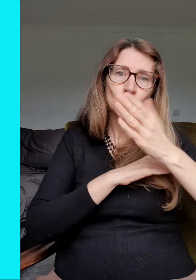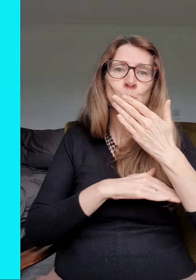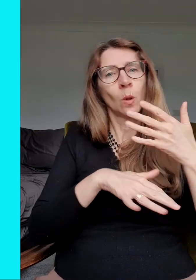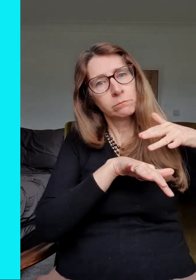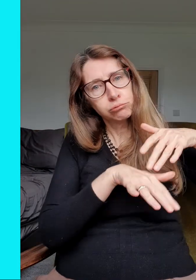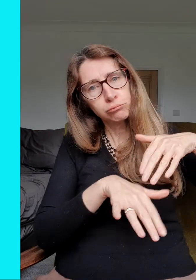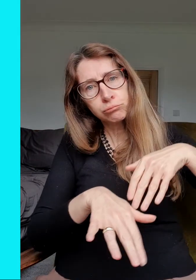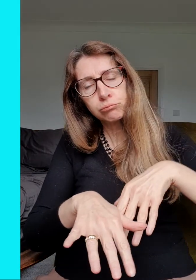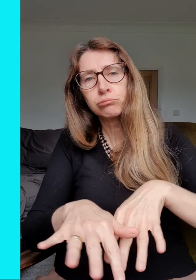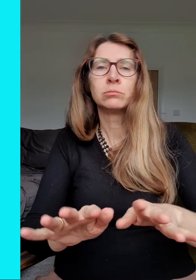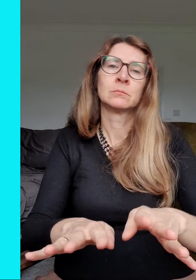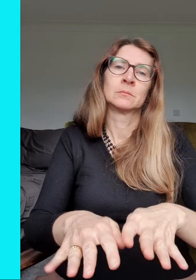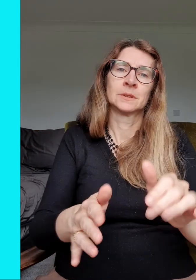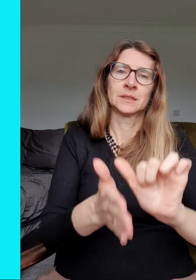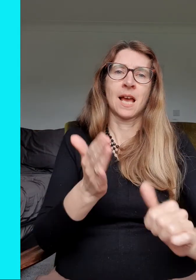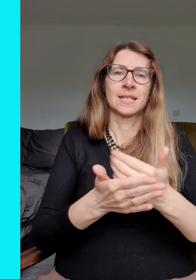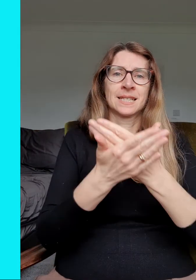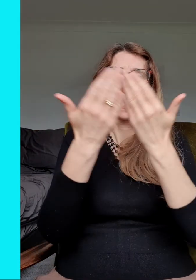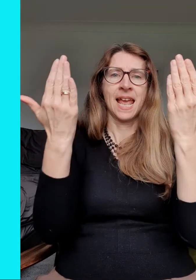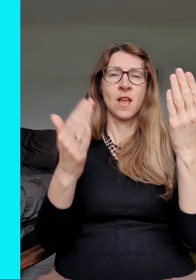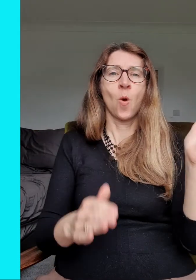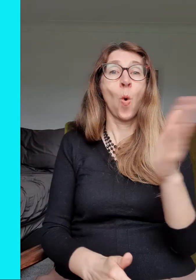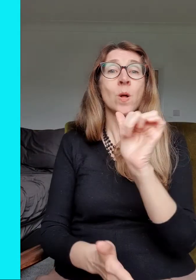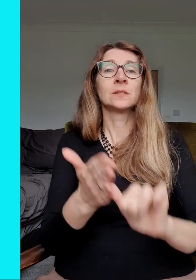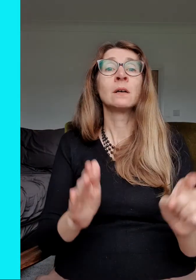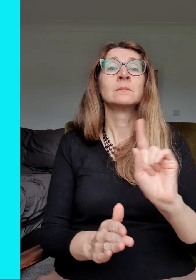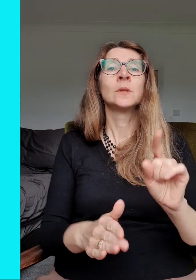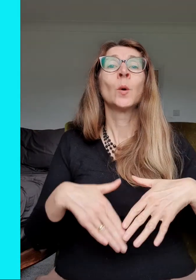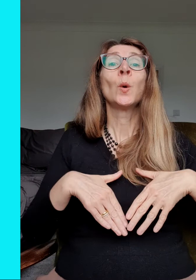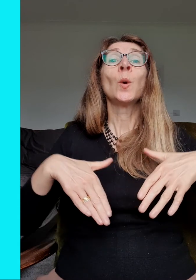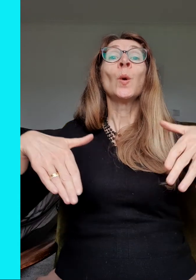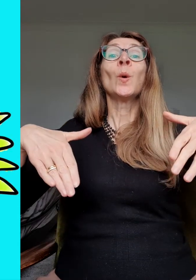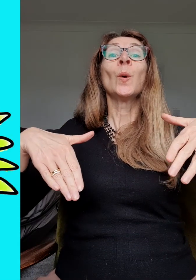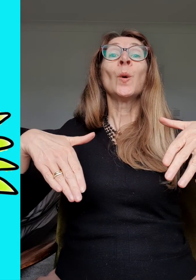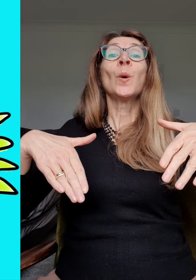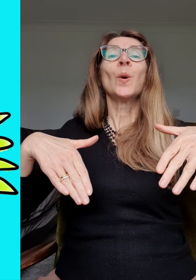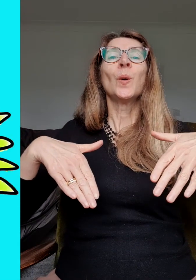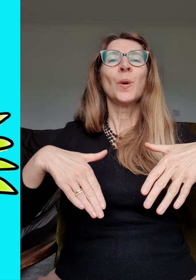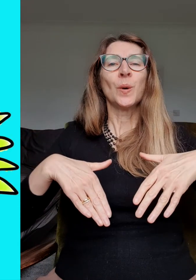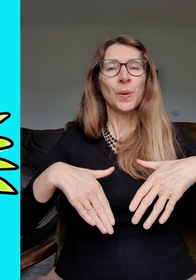inside the school to start the day by taking a deep breath.